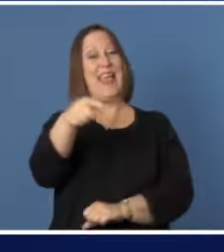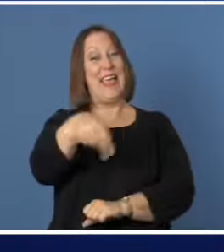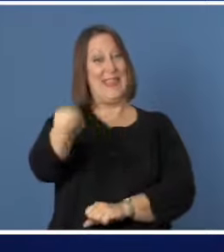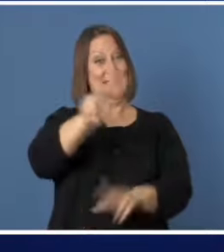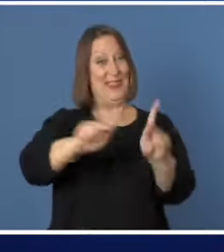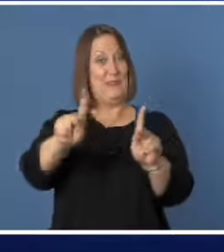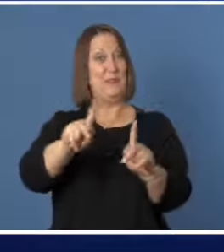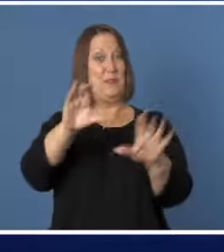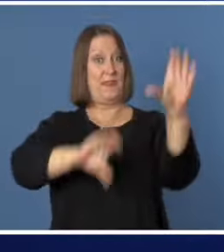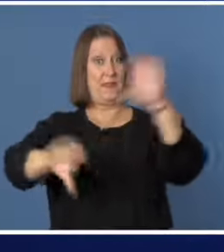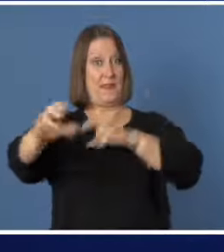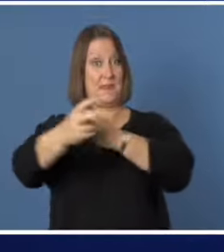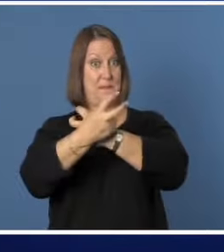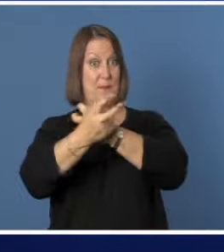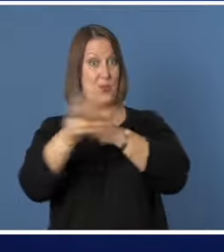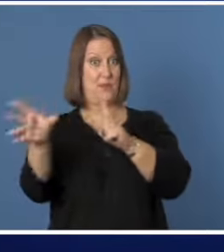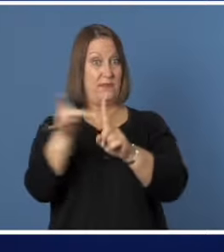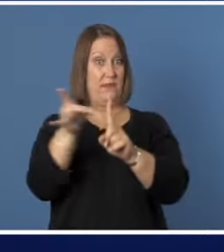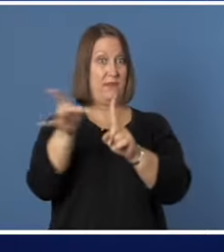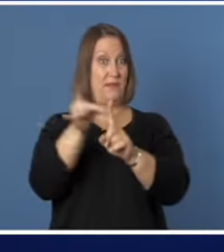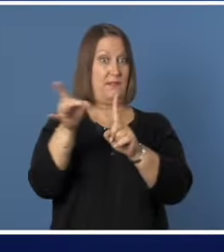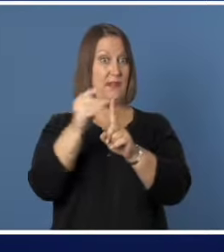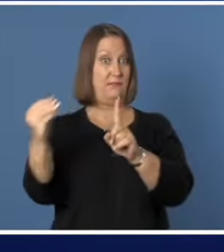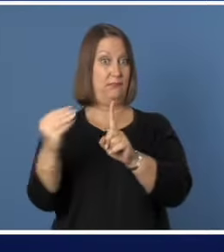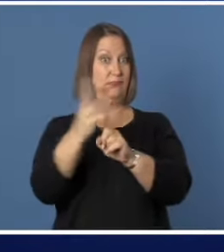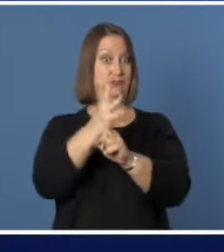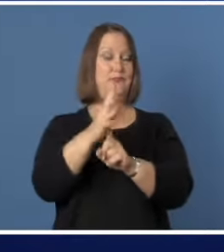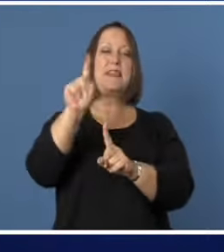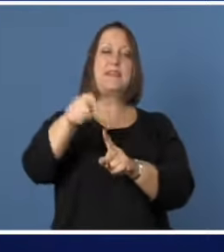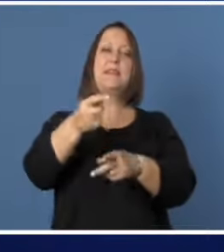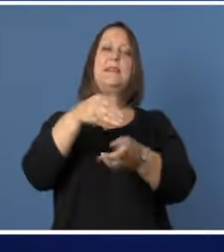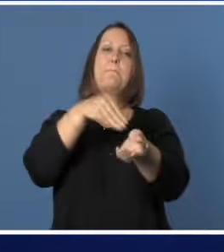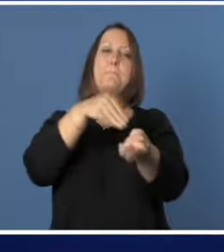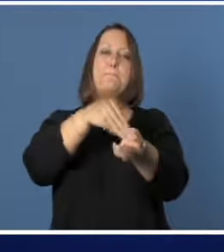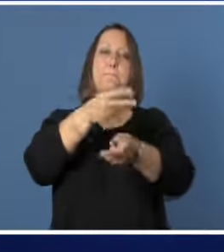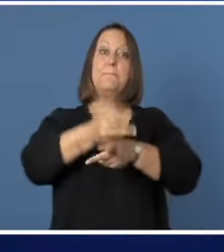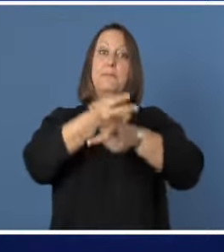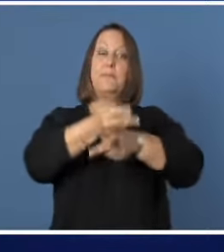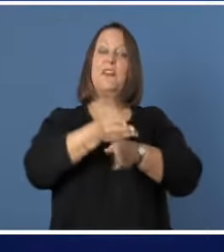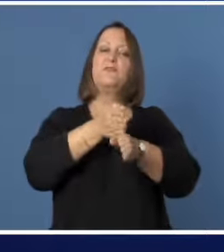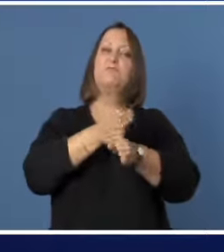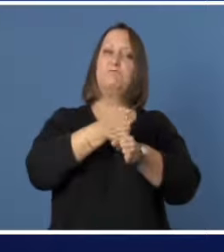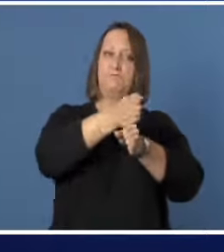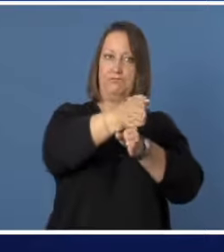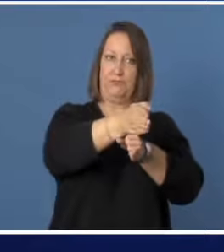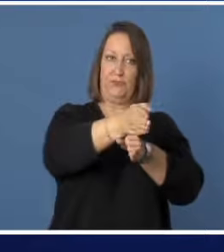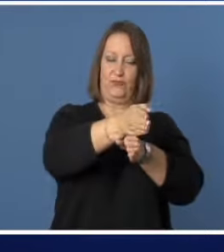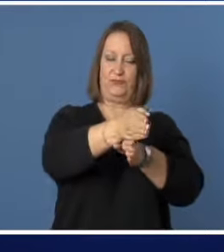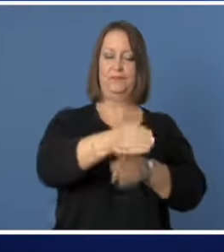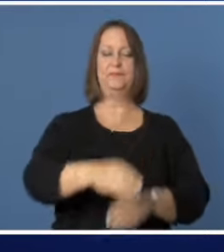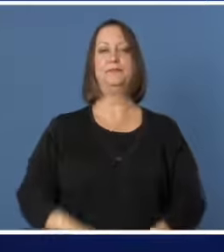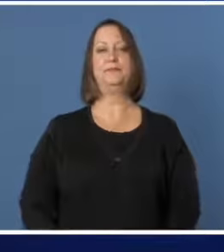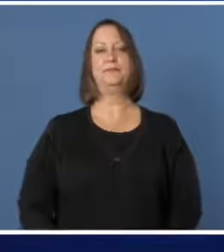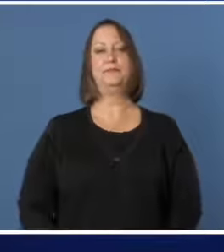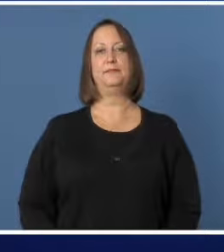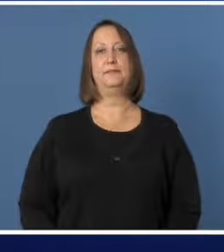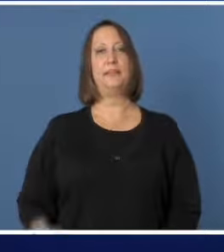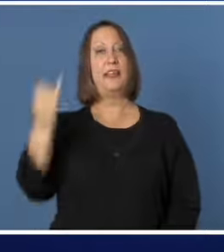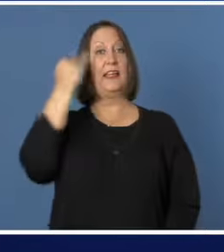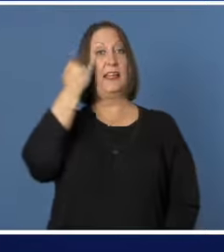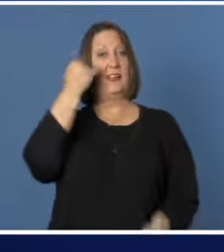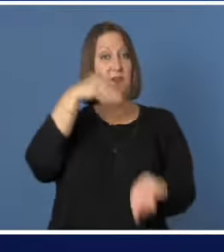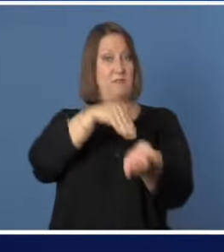so. A person affected by a chemical agent requires immediate medical attention from a